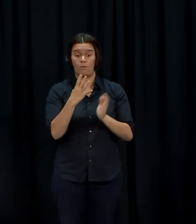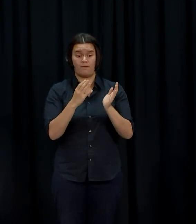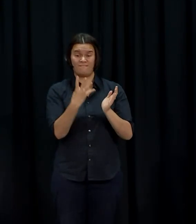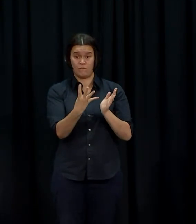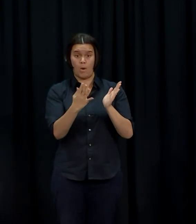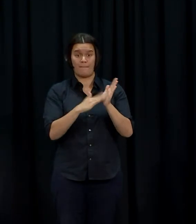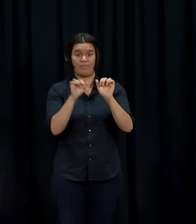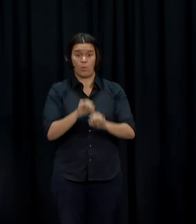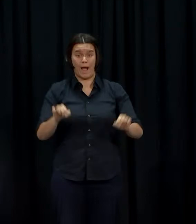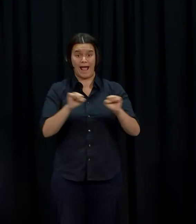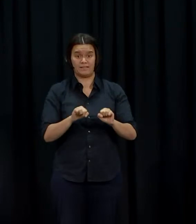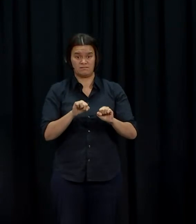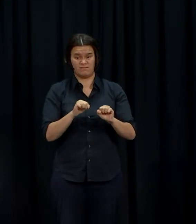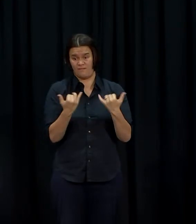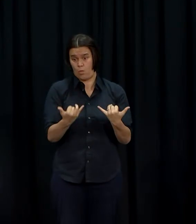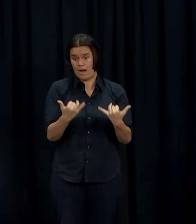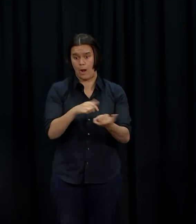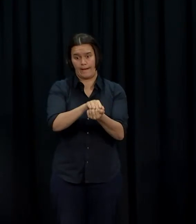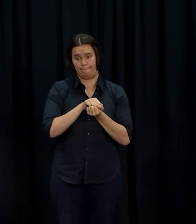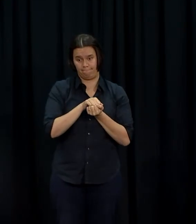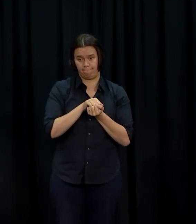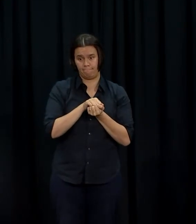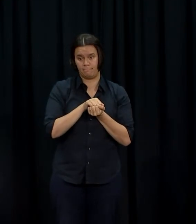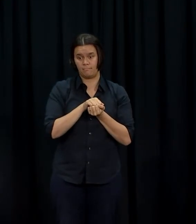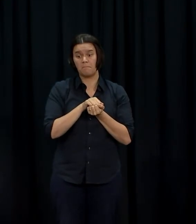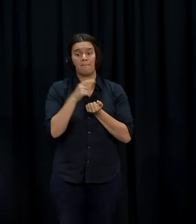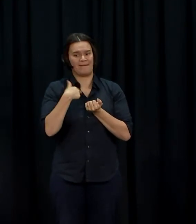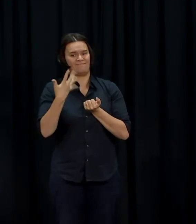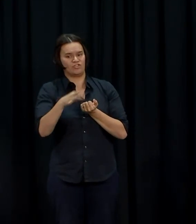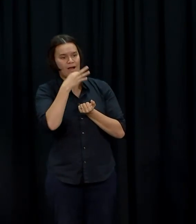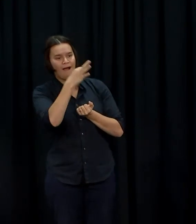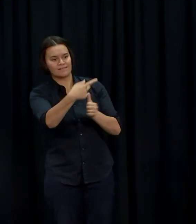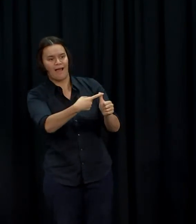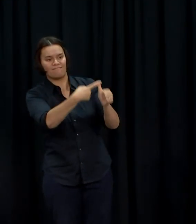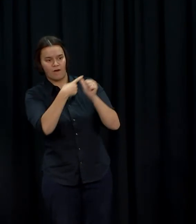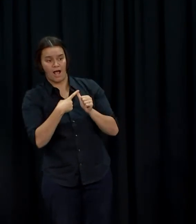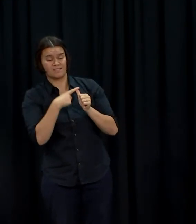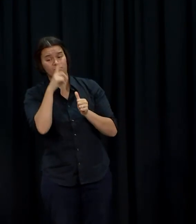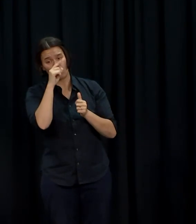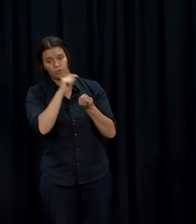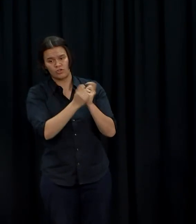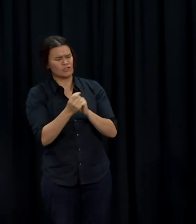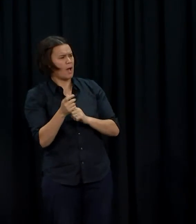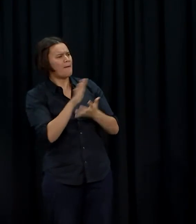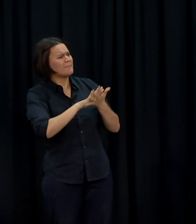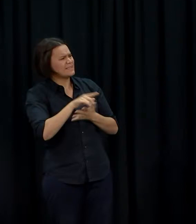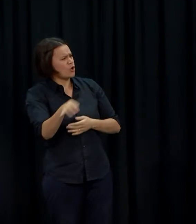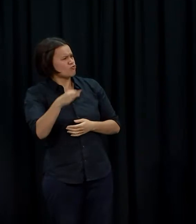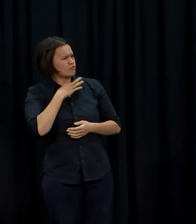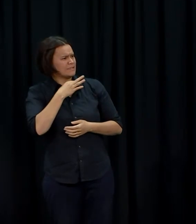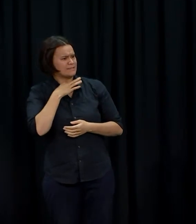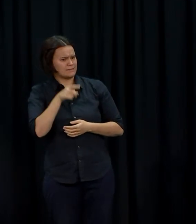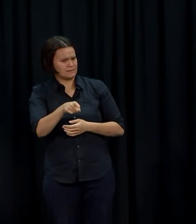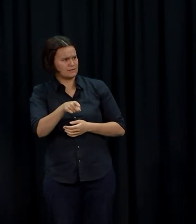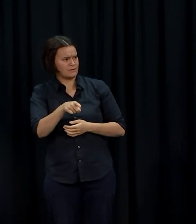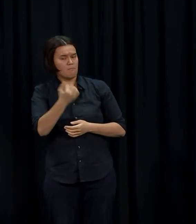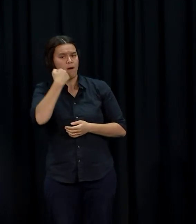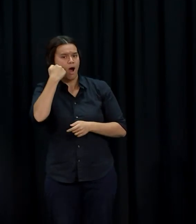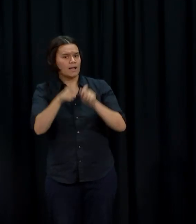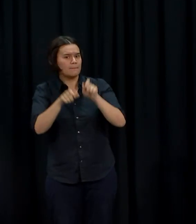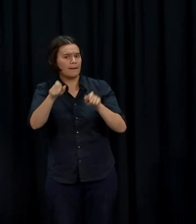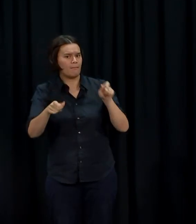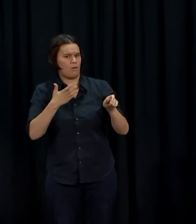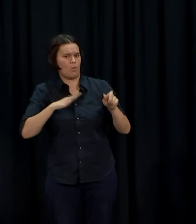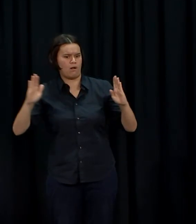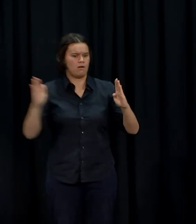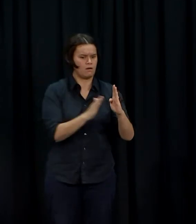I have asked for advice on that, and so I'm expecting that over the next 2 weeks. Yeah, them at risk because they want to go to 3 months, it's only 4